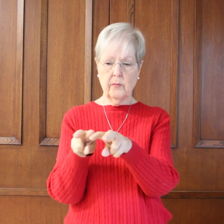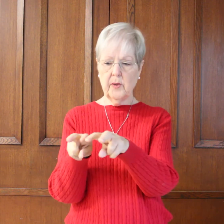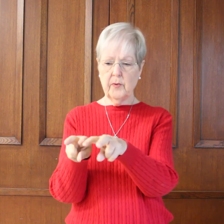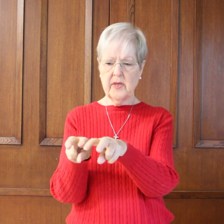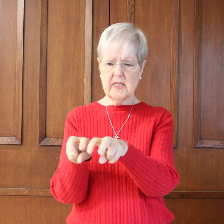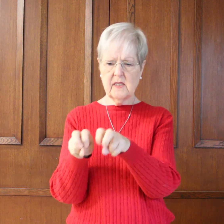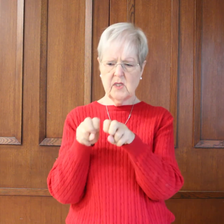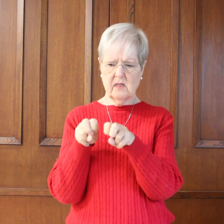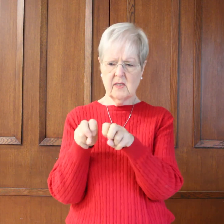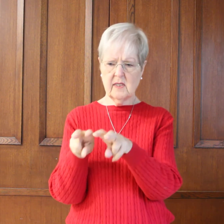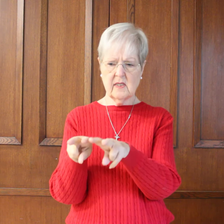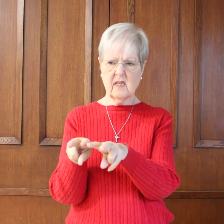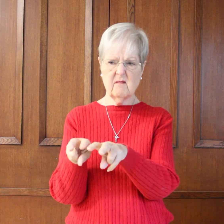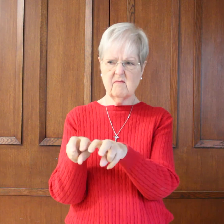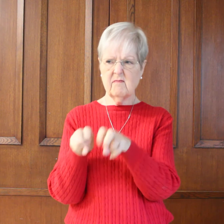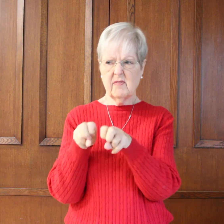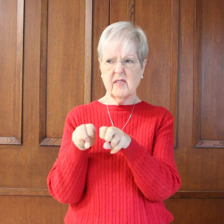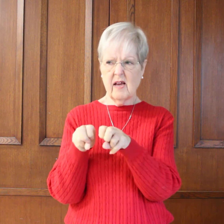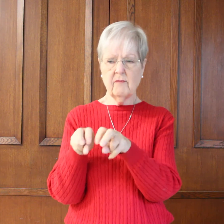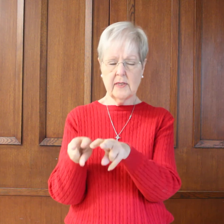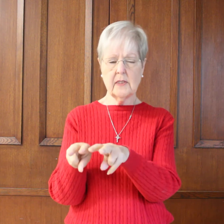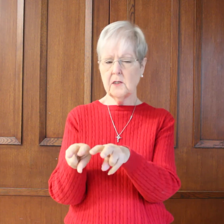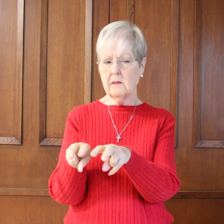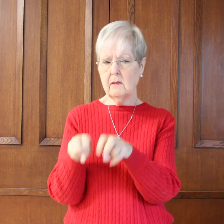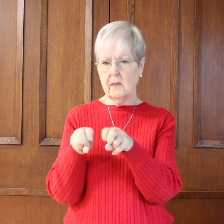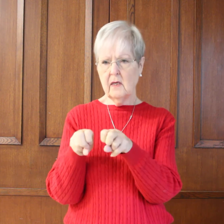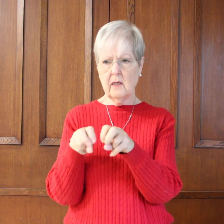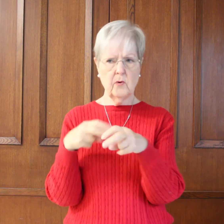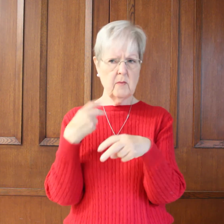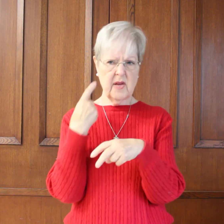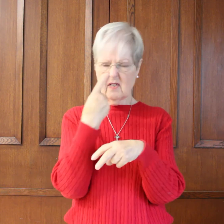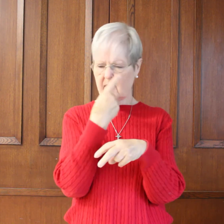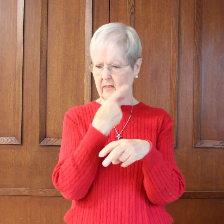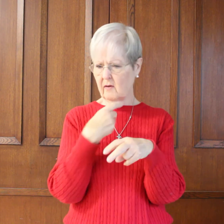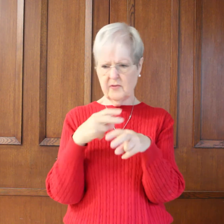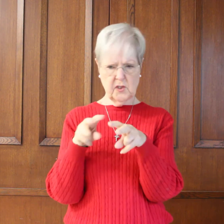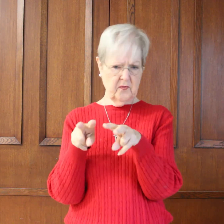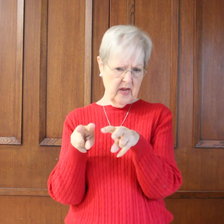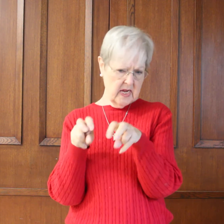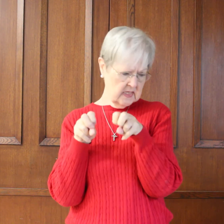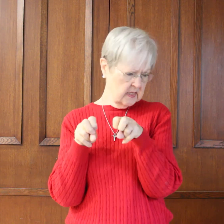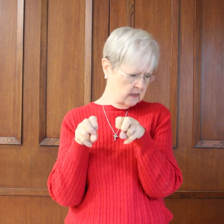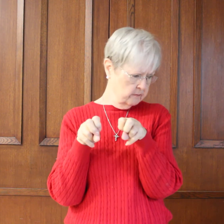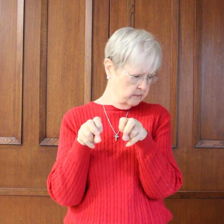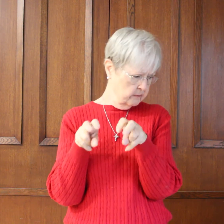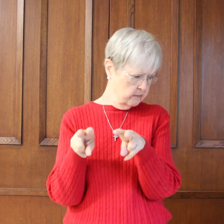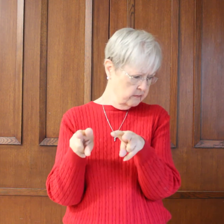Remember this one? This selfish. You want to make a selfish face.